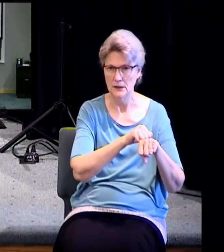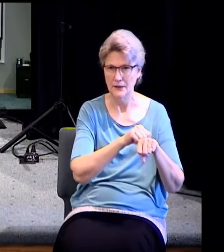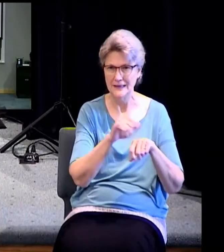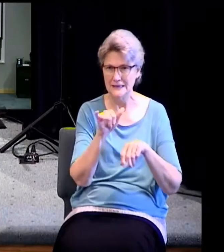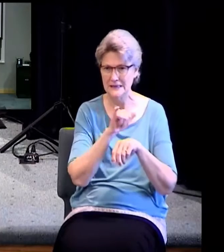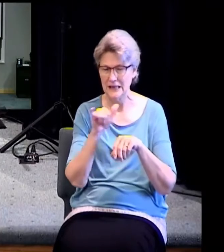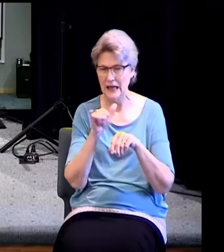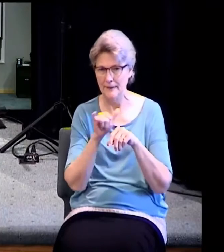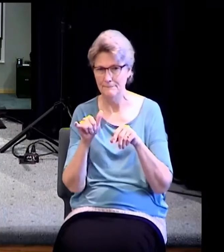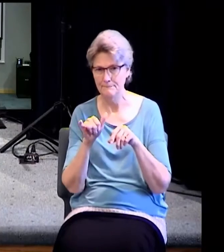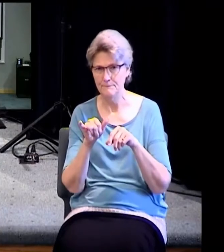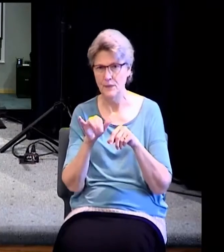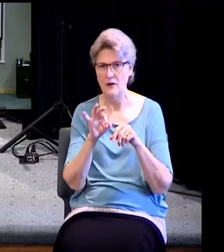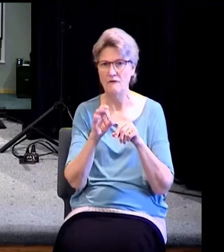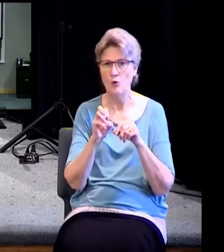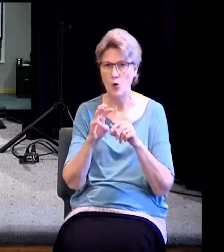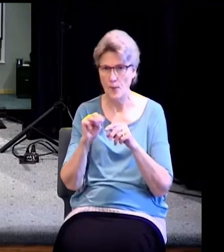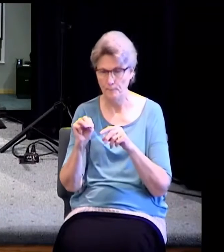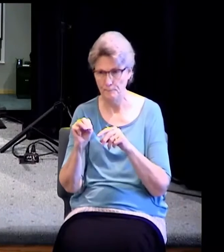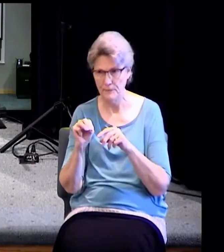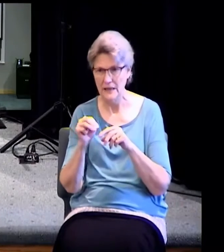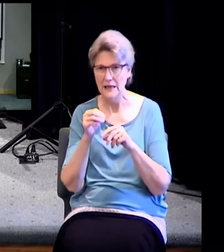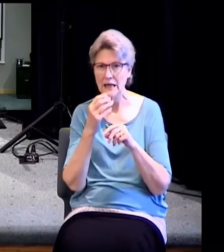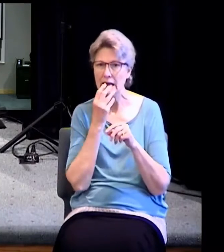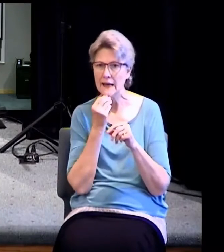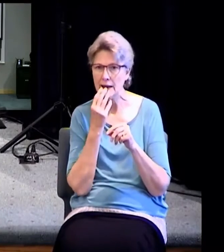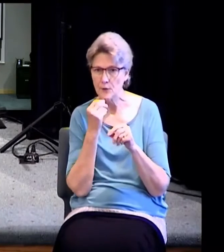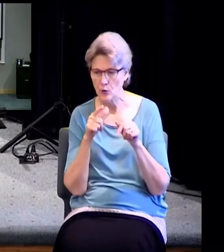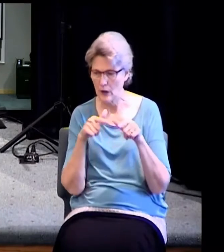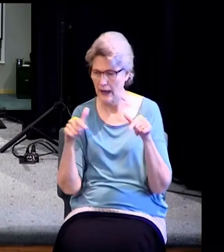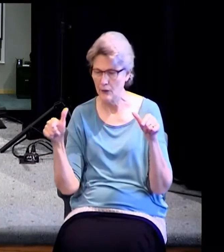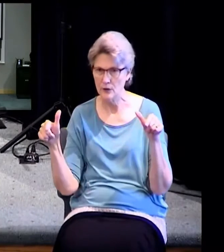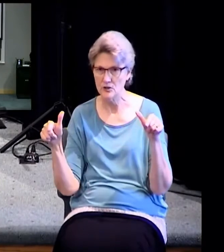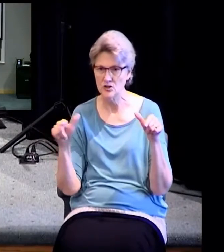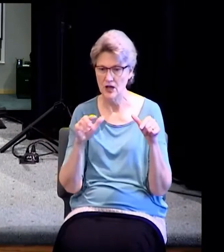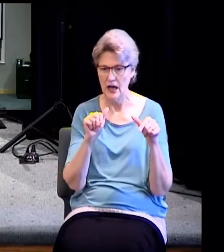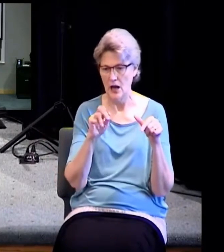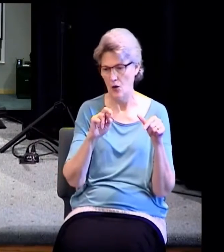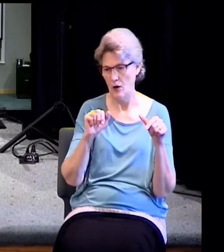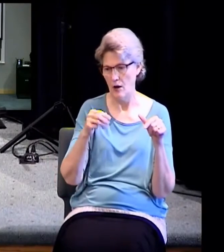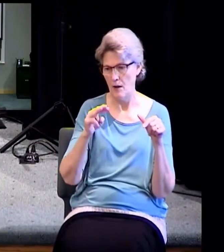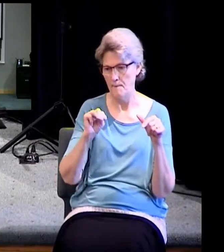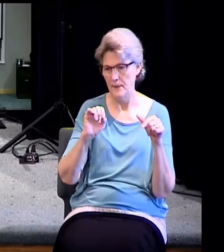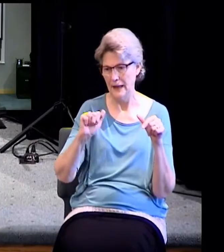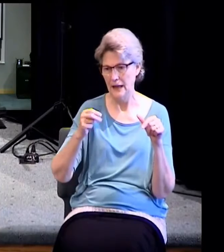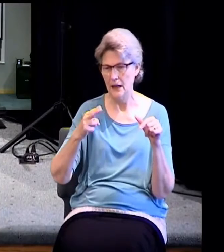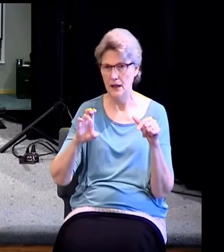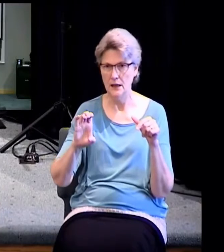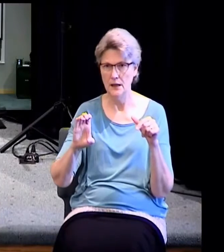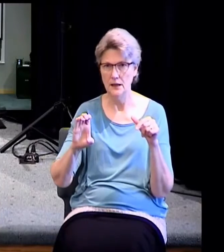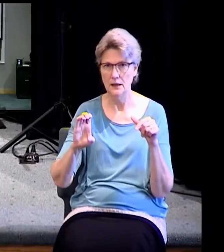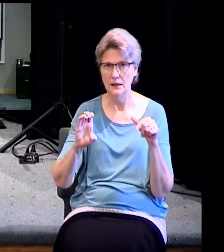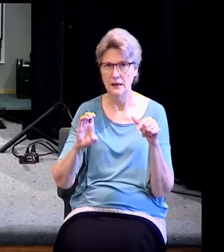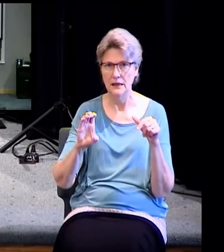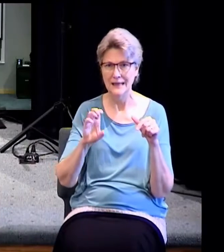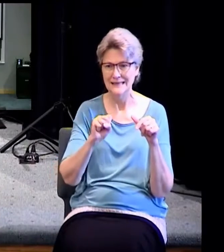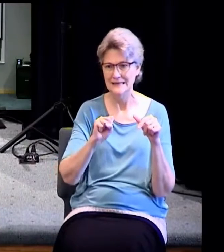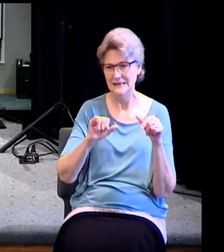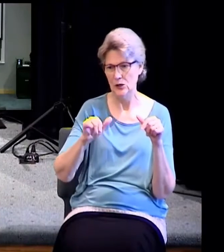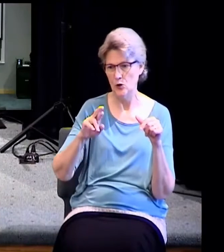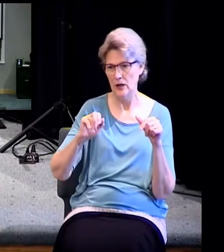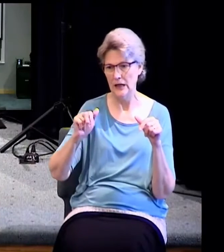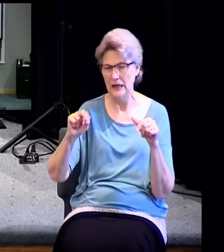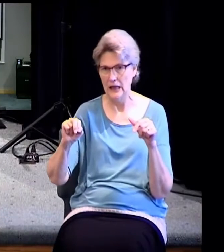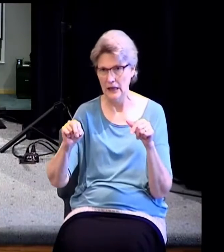out in Hebrew and in Aramaic, Syriac. This letter,